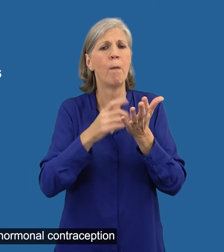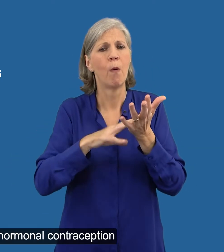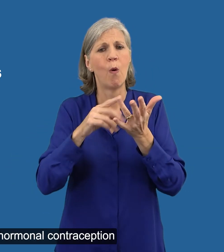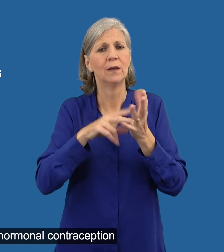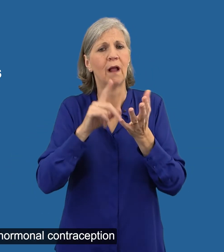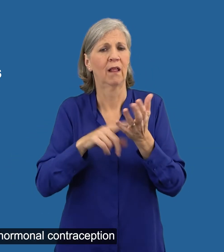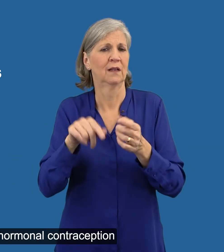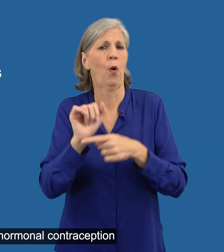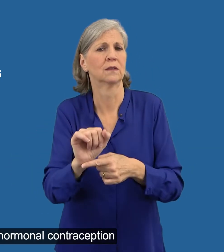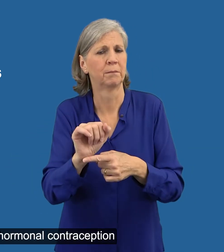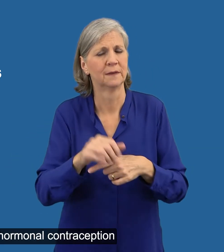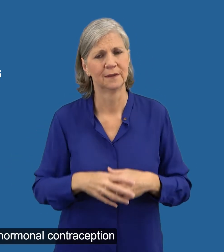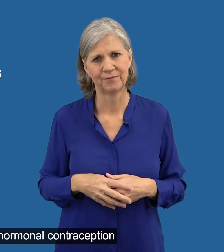hormonal contraception.